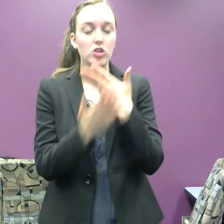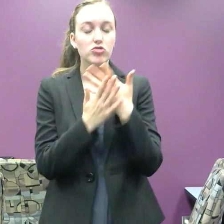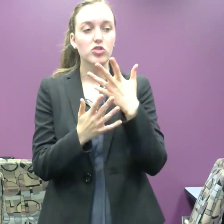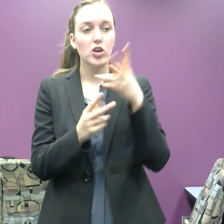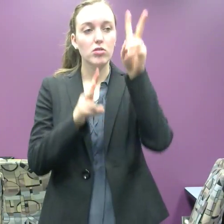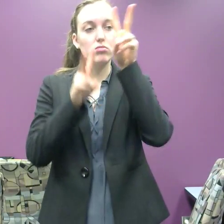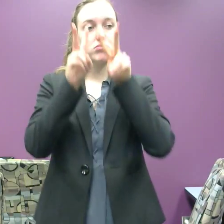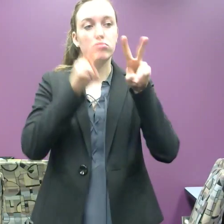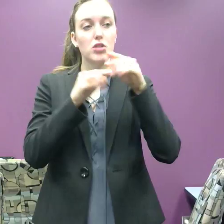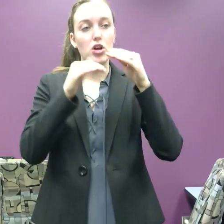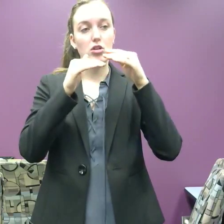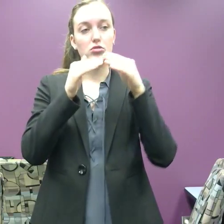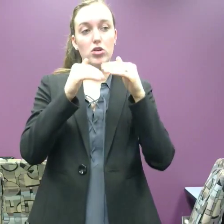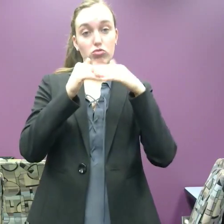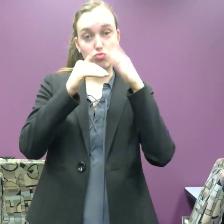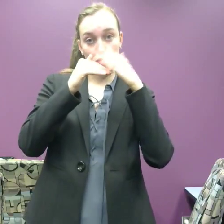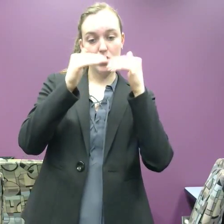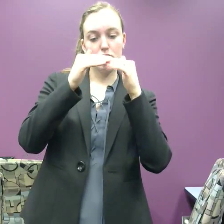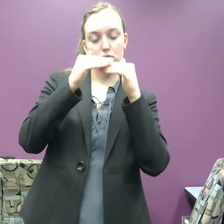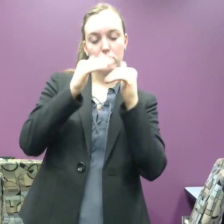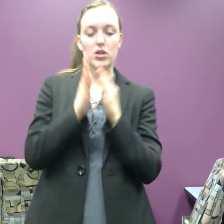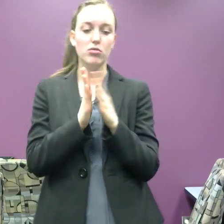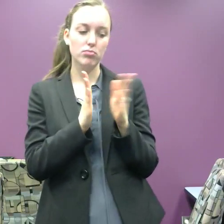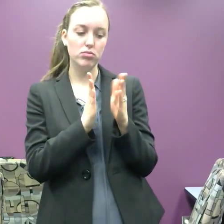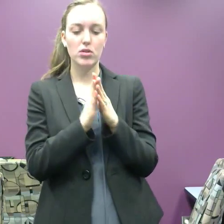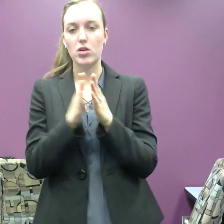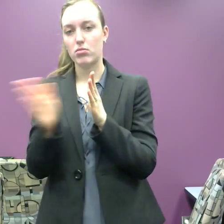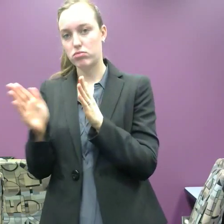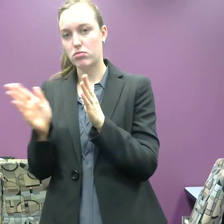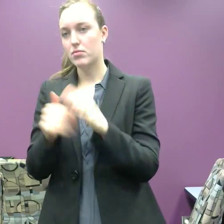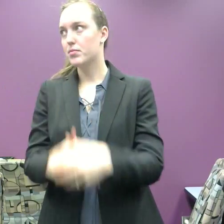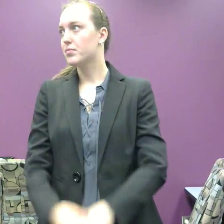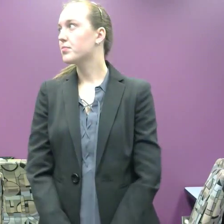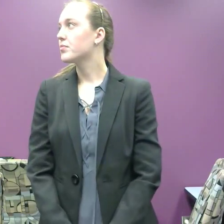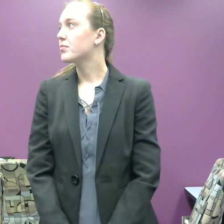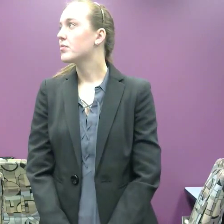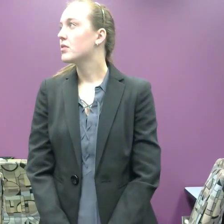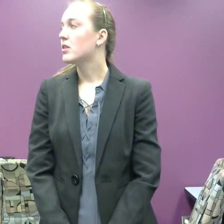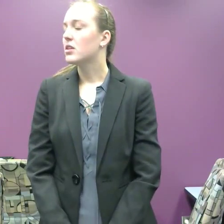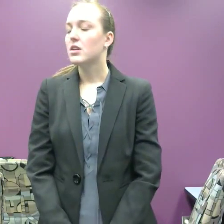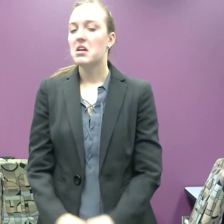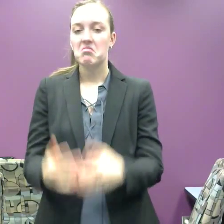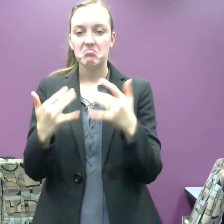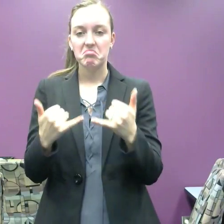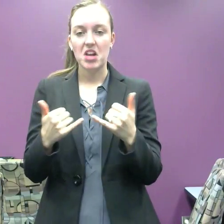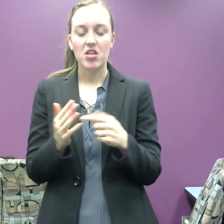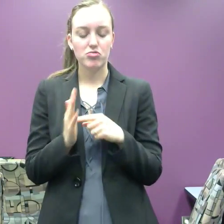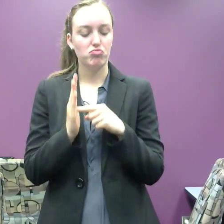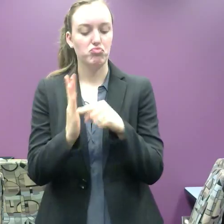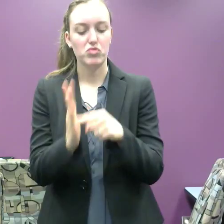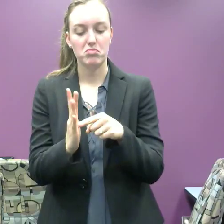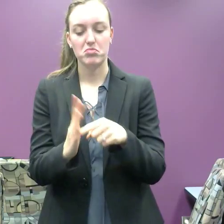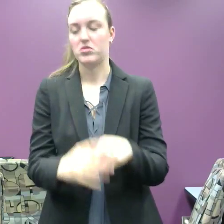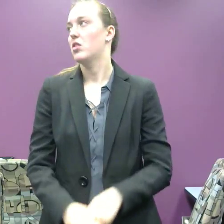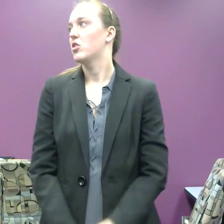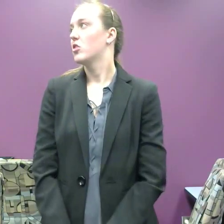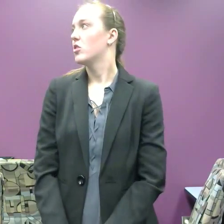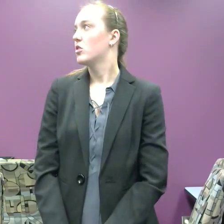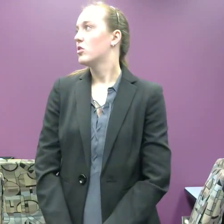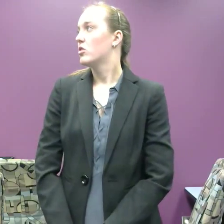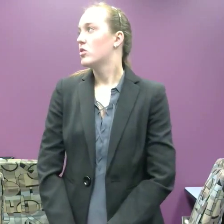than. Now, what I would like to do is give you some situations here, and I want you to tell